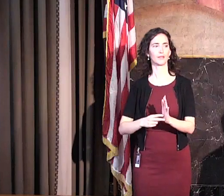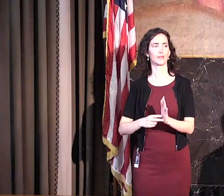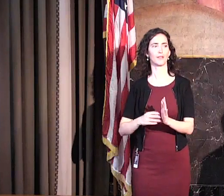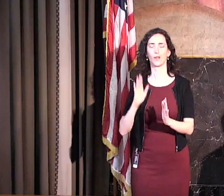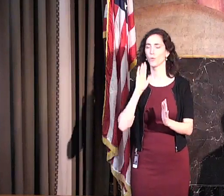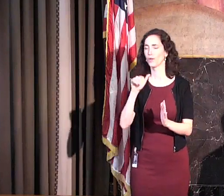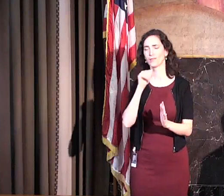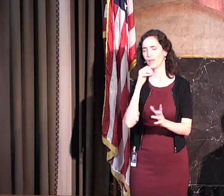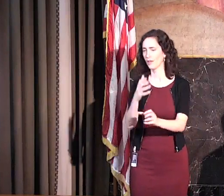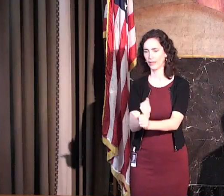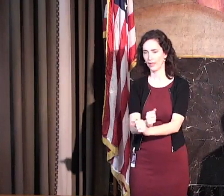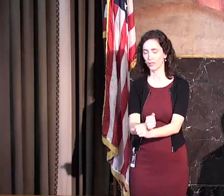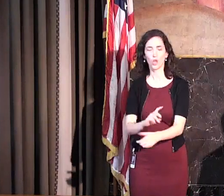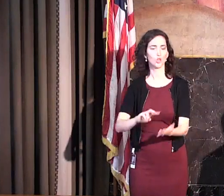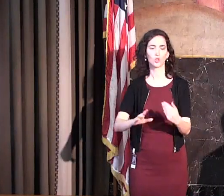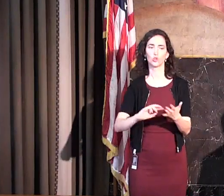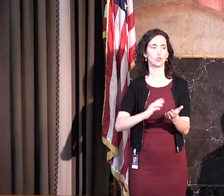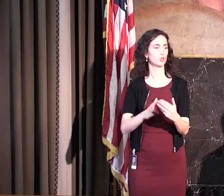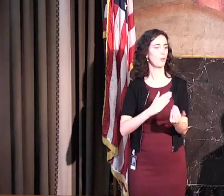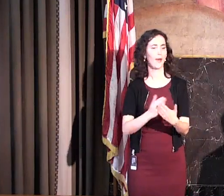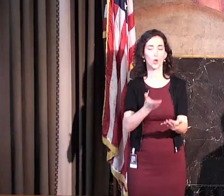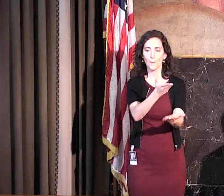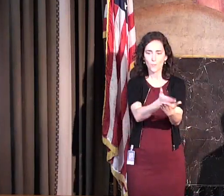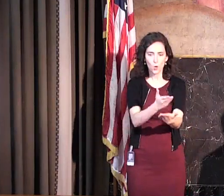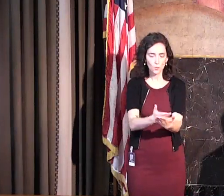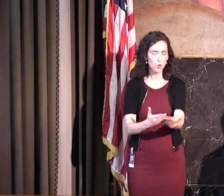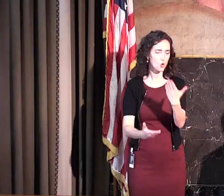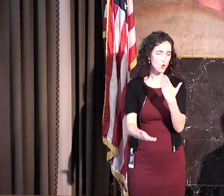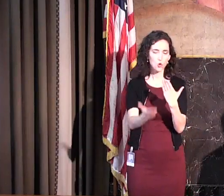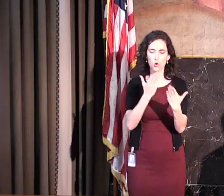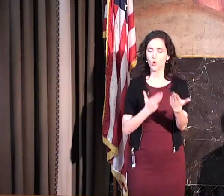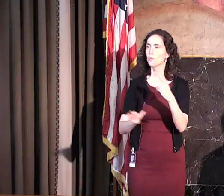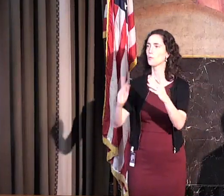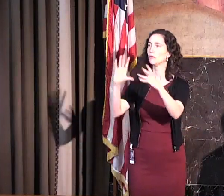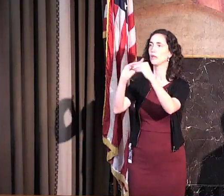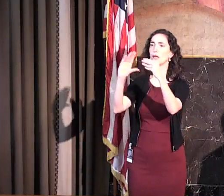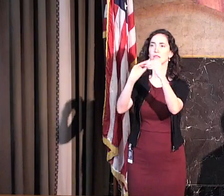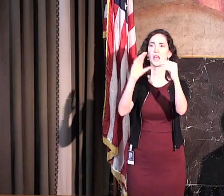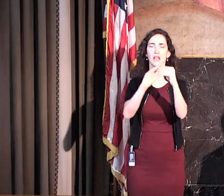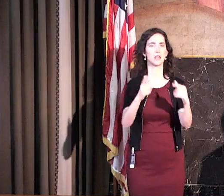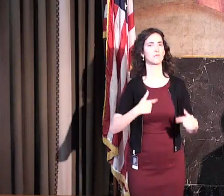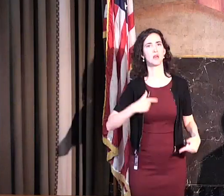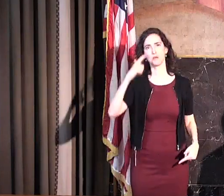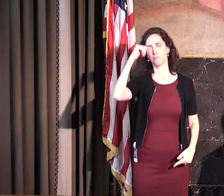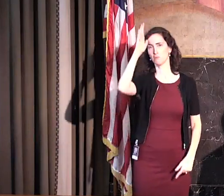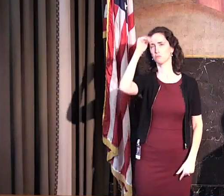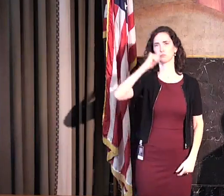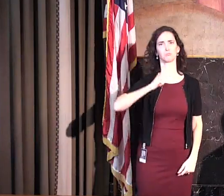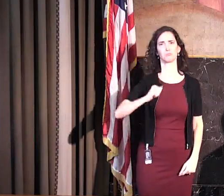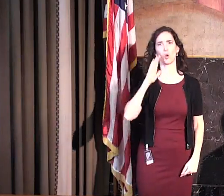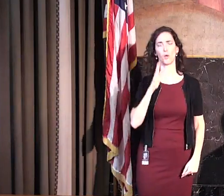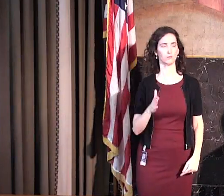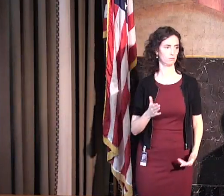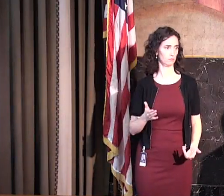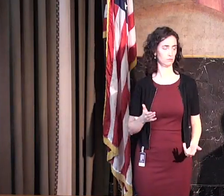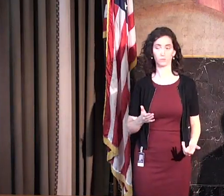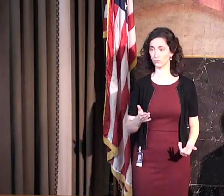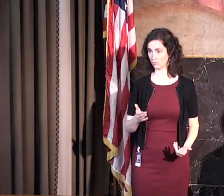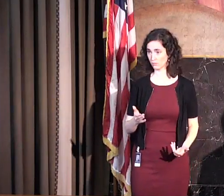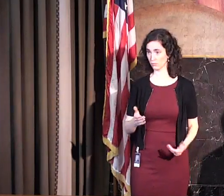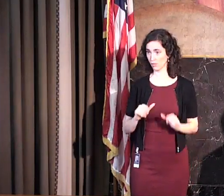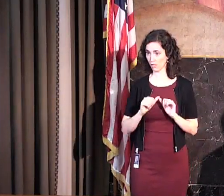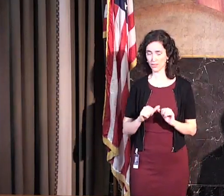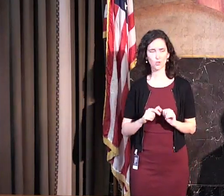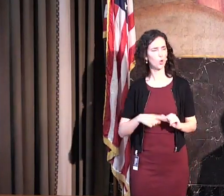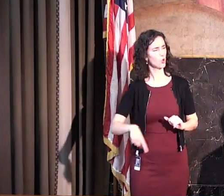how much data we put in front of you or how much advocating people do. So, I mean, what's the level of concern that